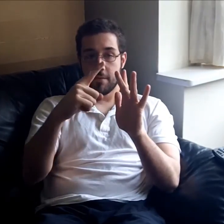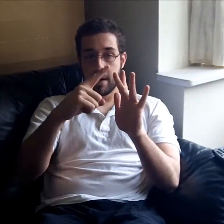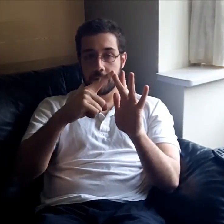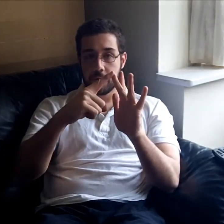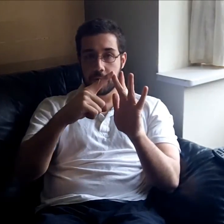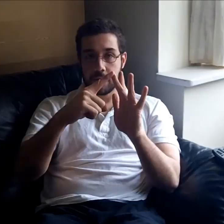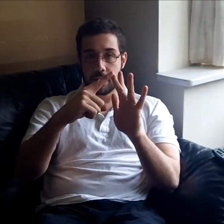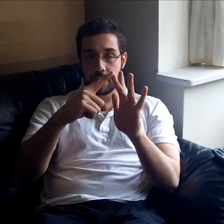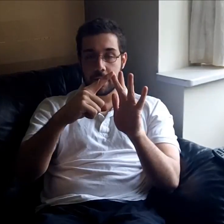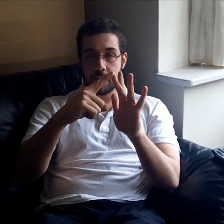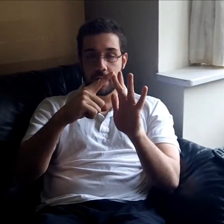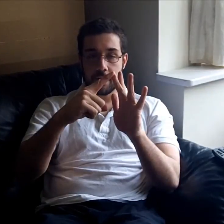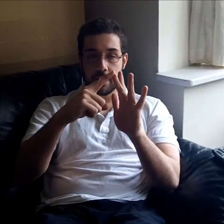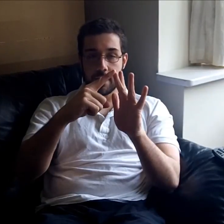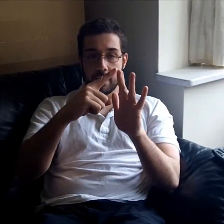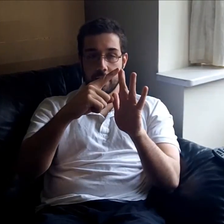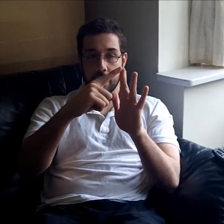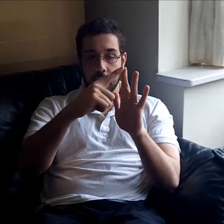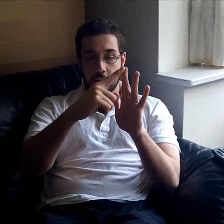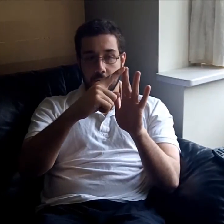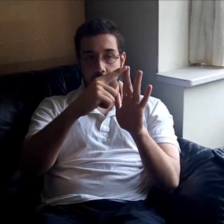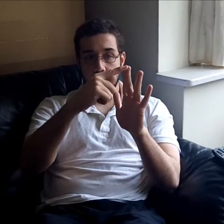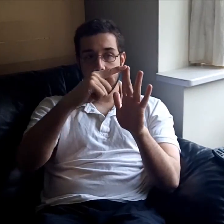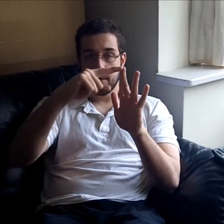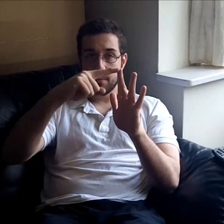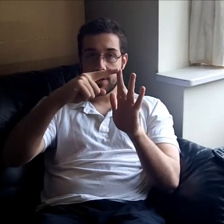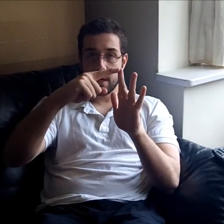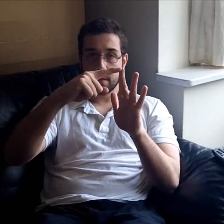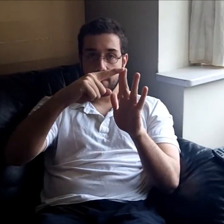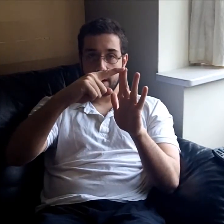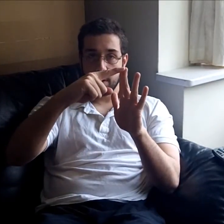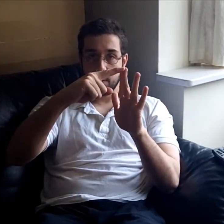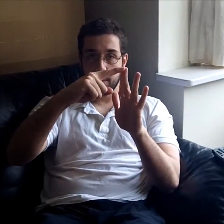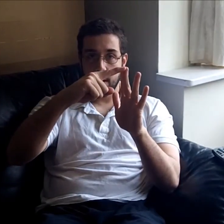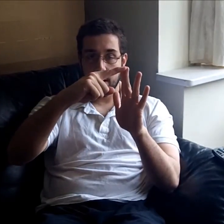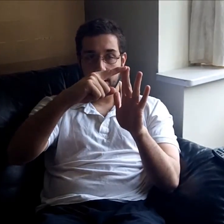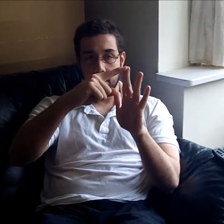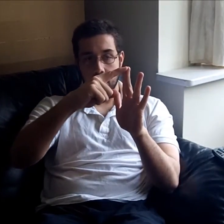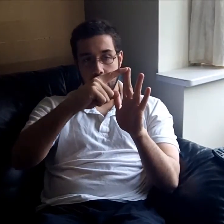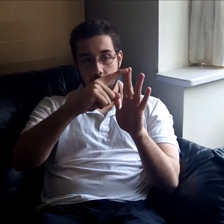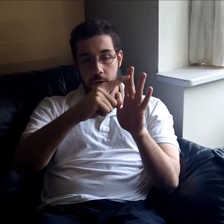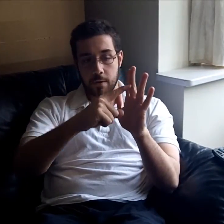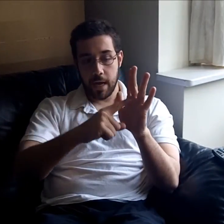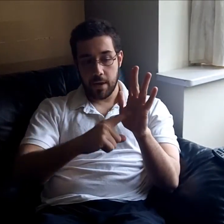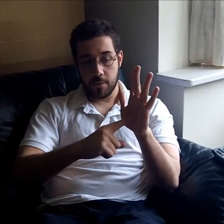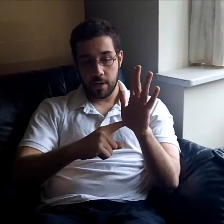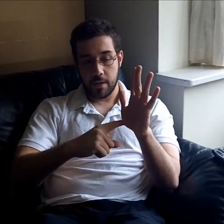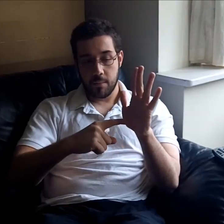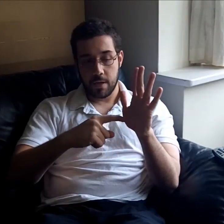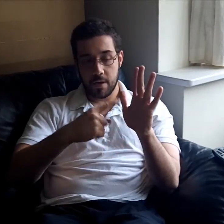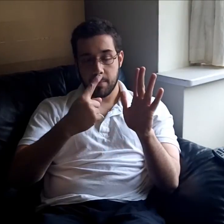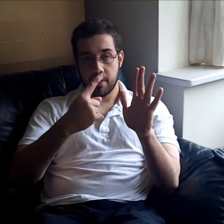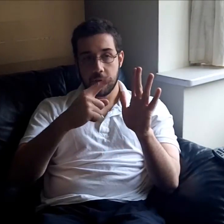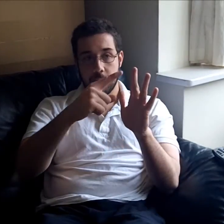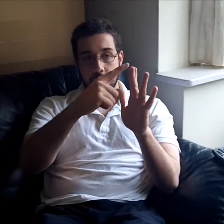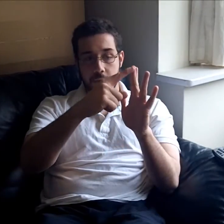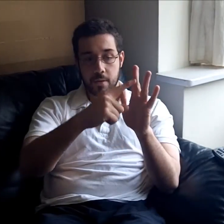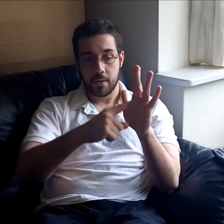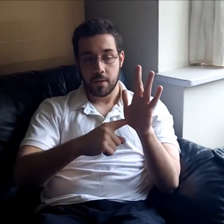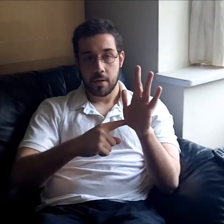out. There's my I finger. J, we start where we would for I. We go down and then we come up the thumb.